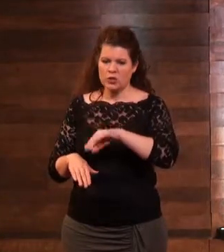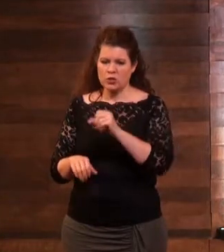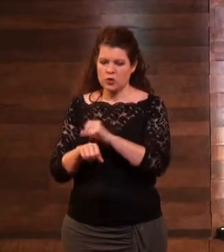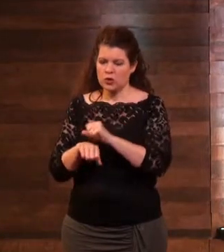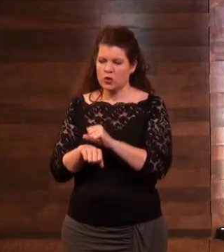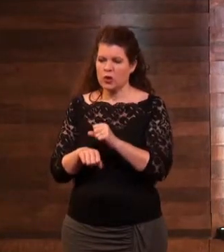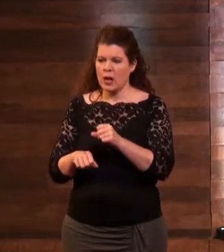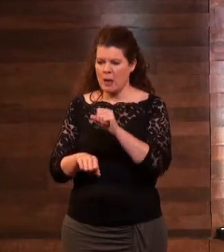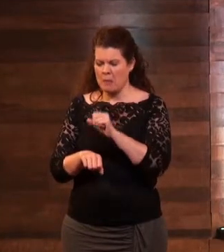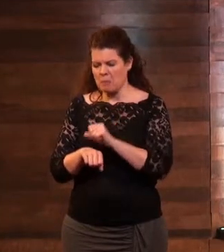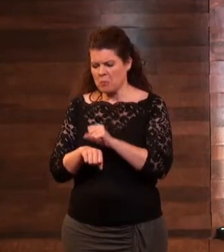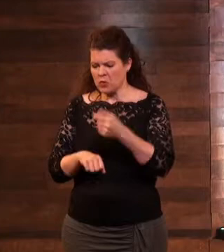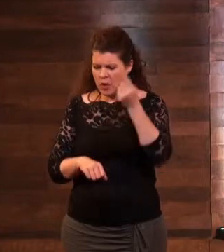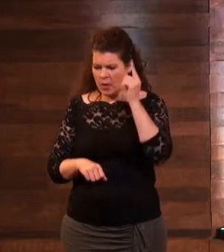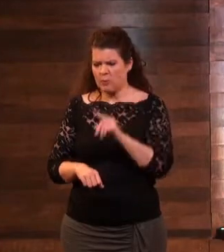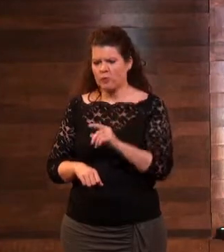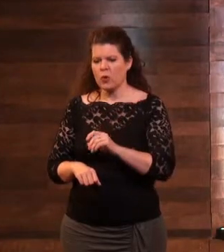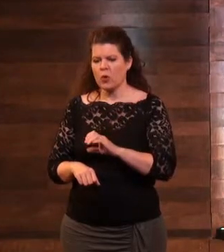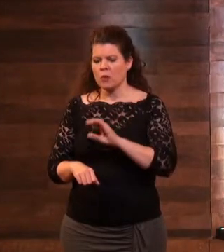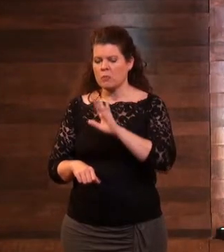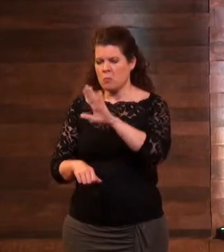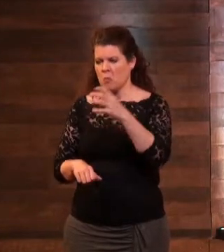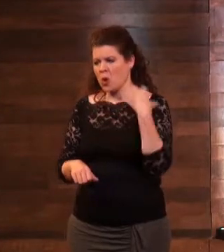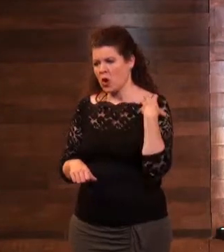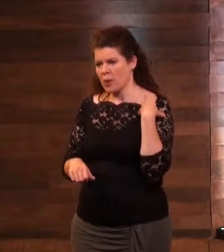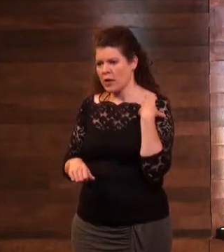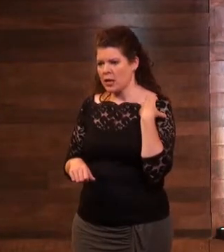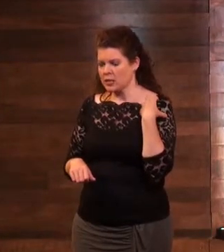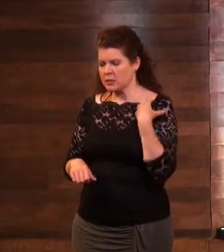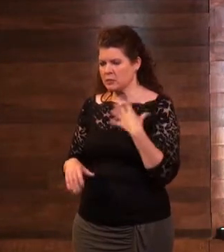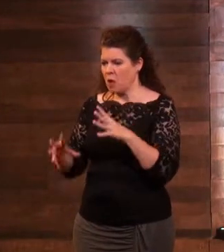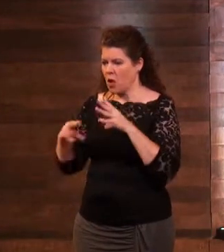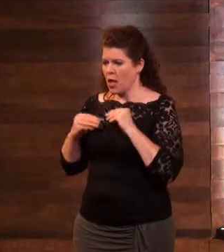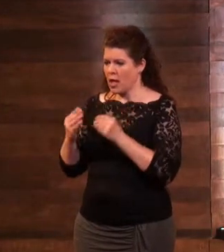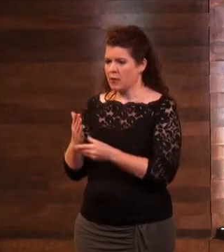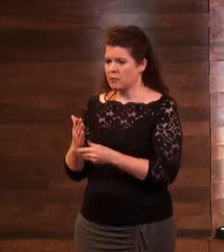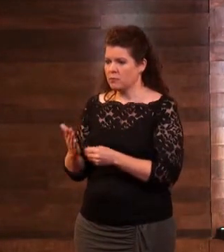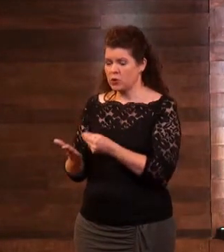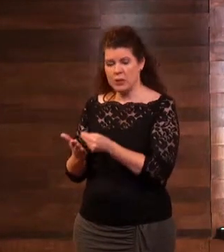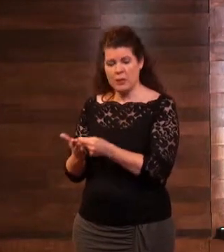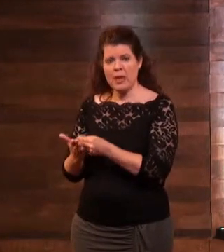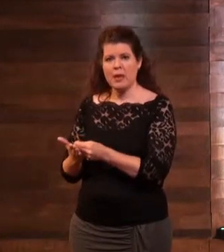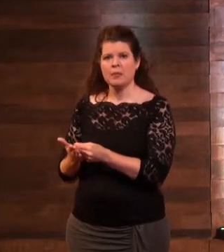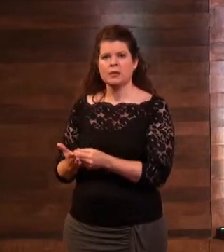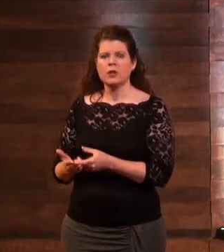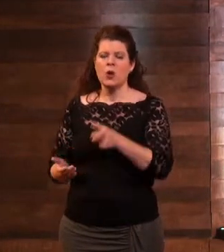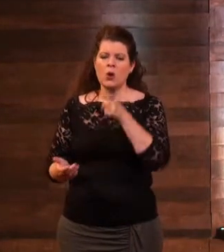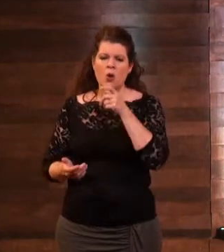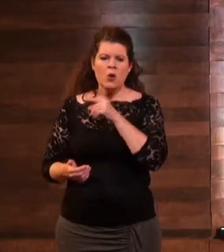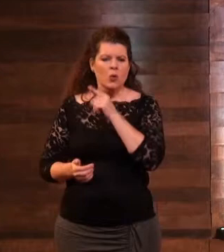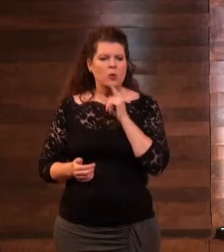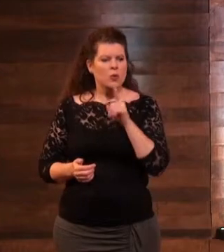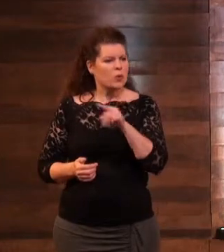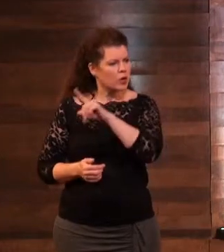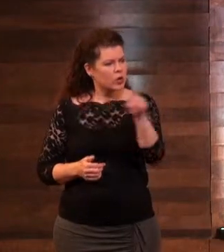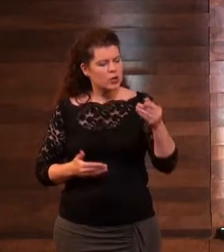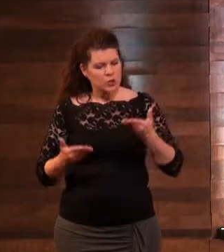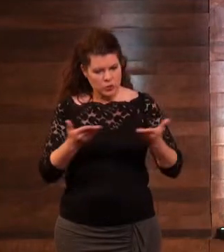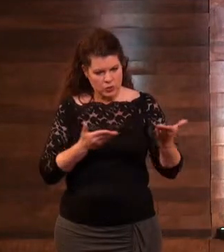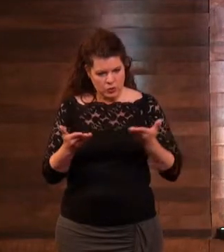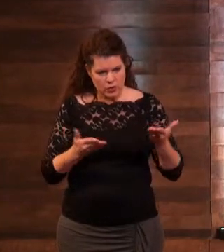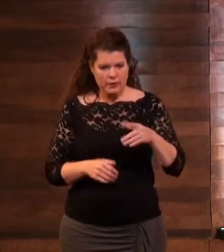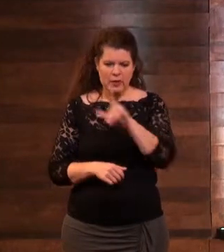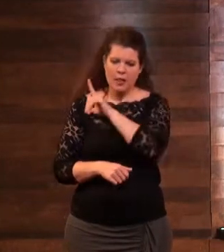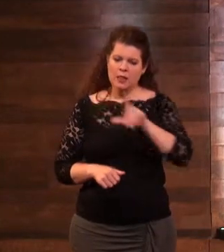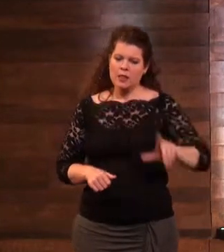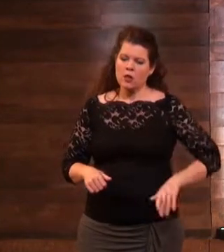you. But frankly, that's just kind of a side thing, because who are you really serving? The Lord Christ. And what does he want you